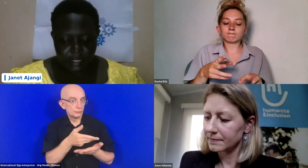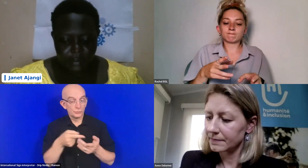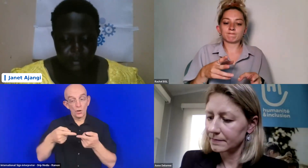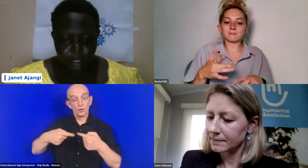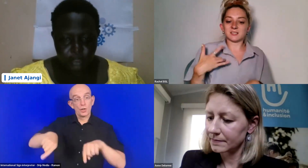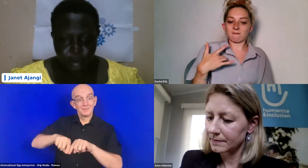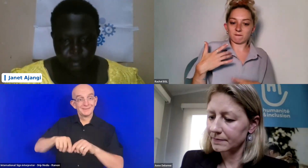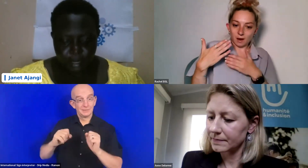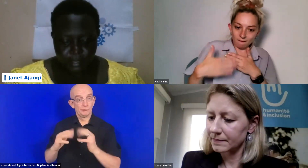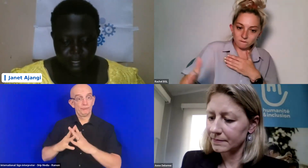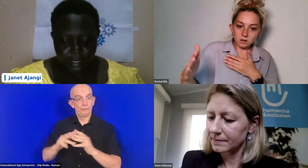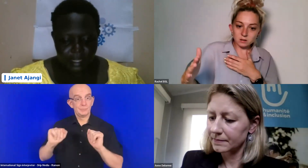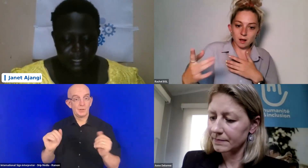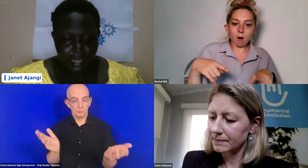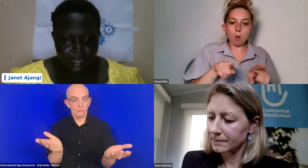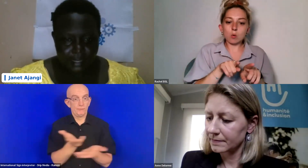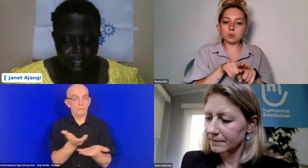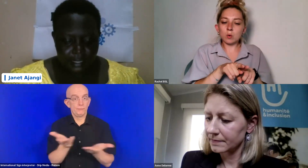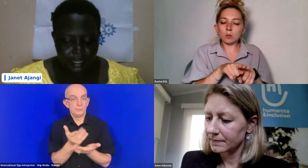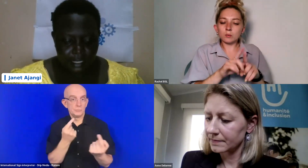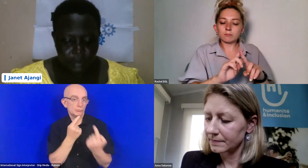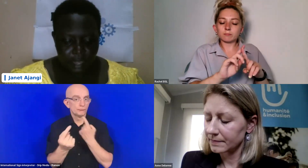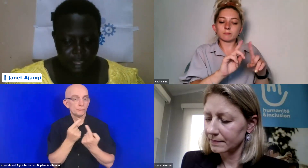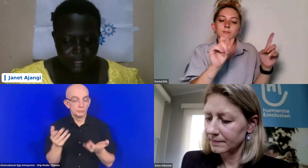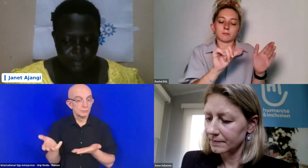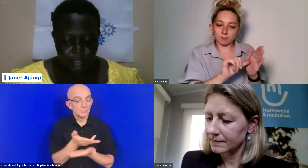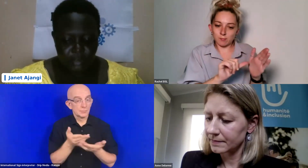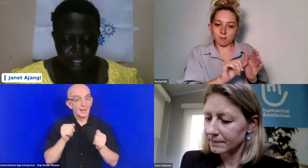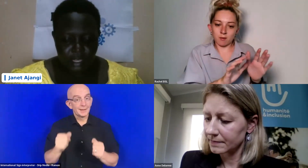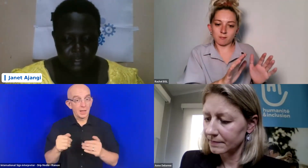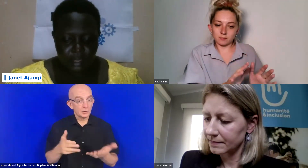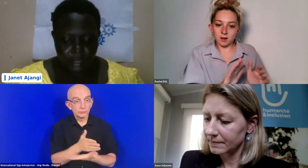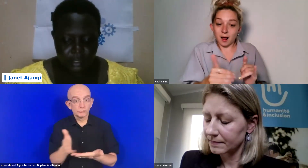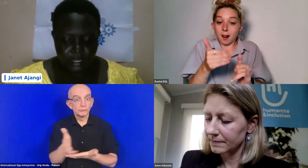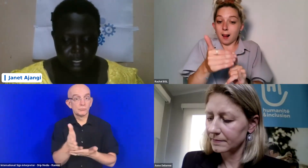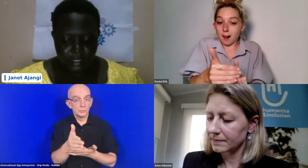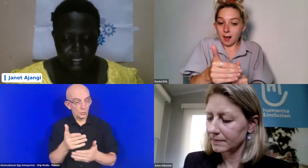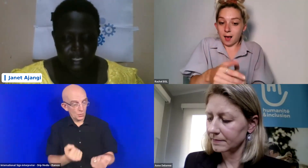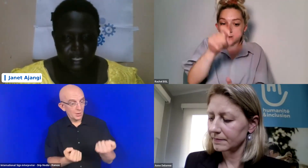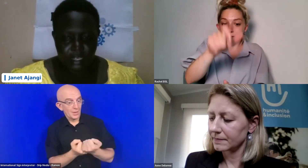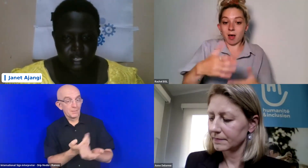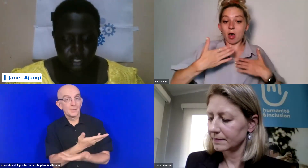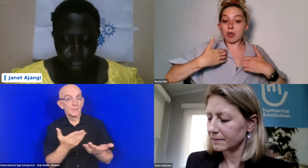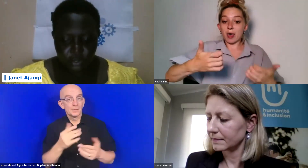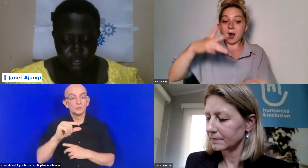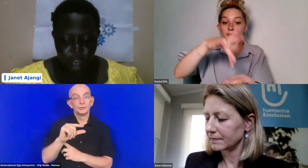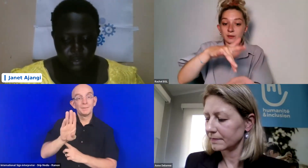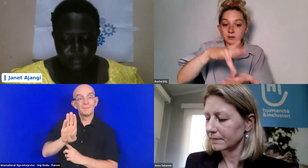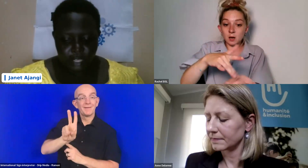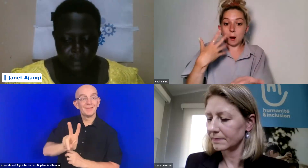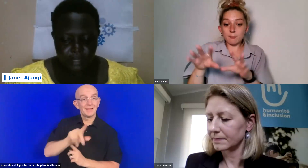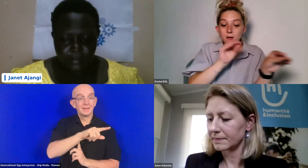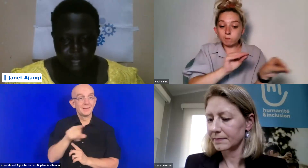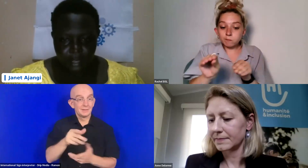and can report problems. Last, LIDWA has been training the health sectors in the issues